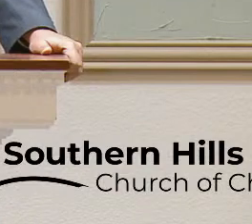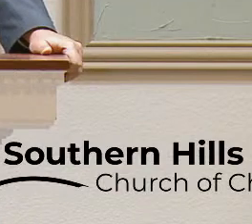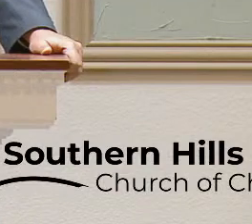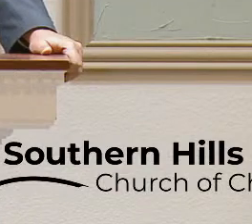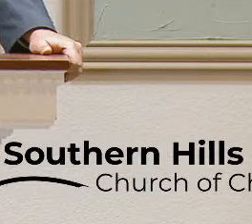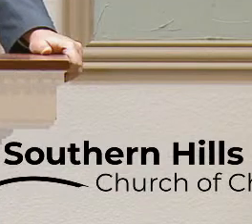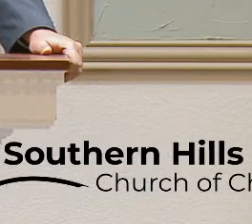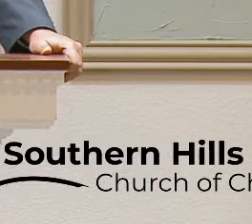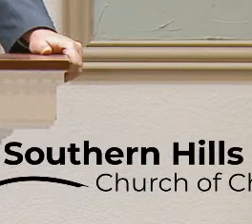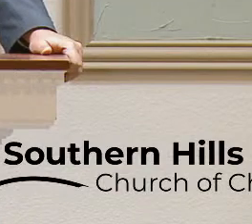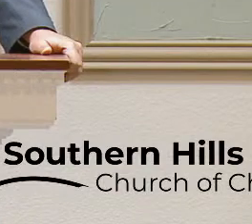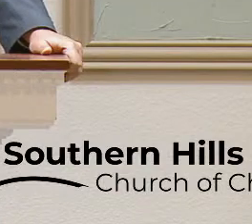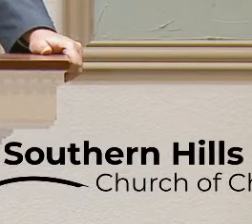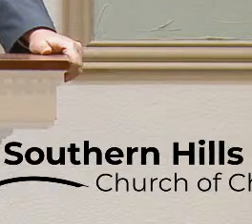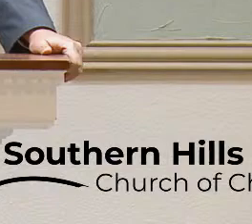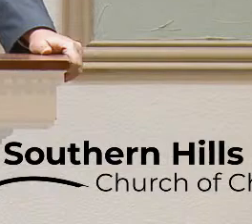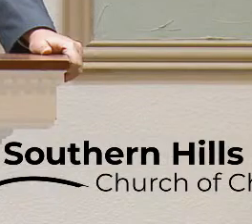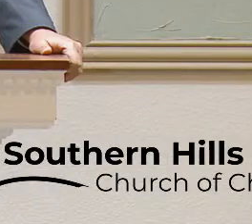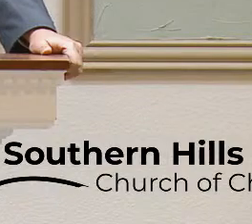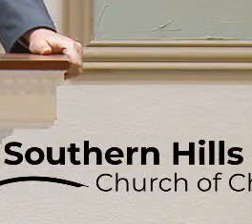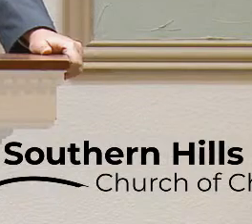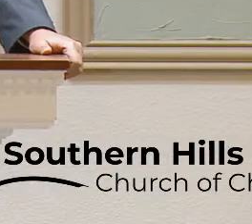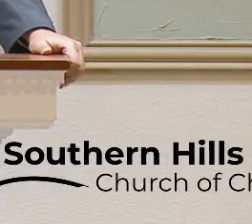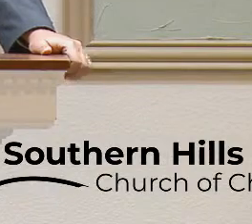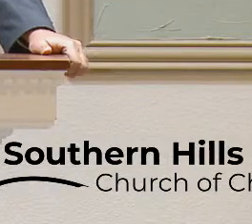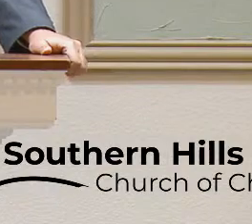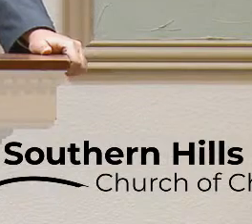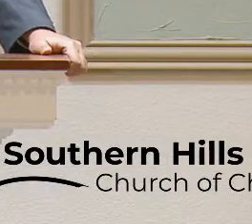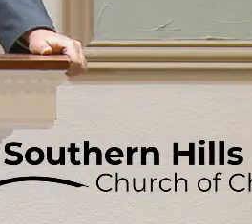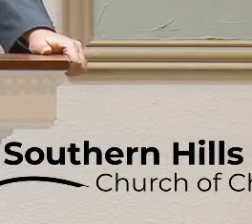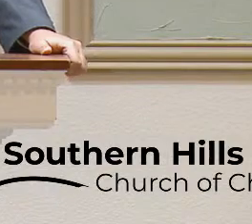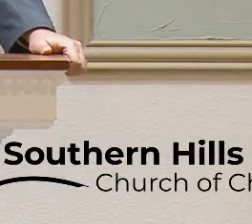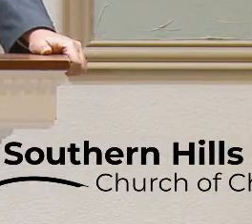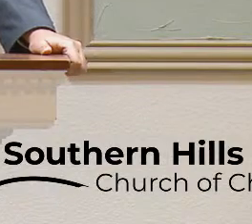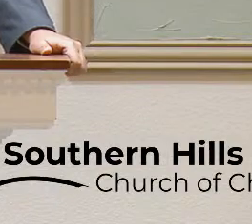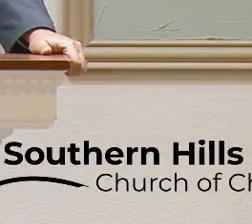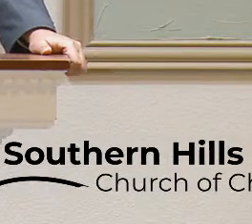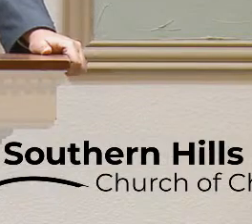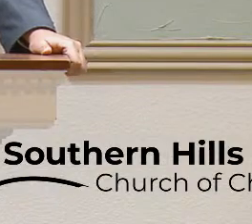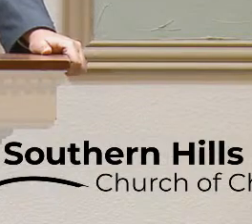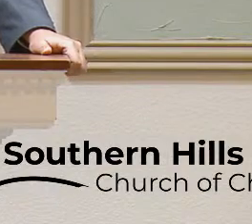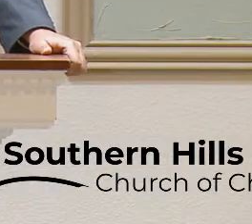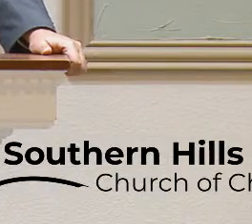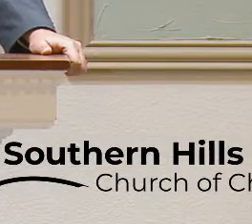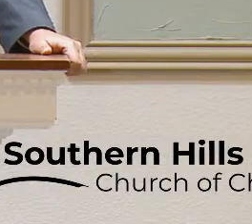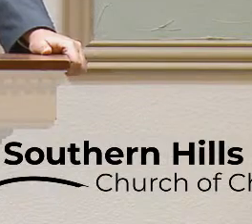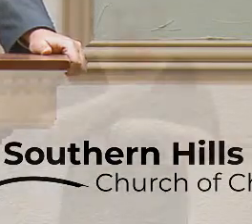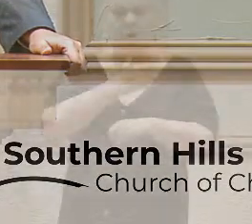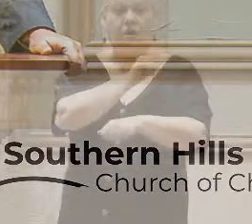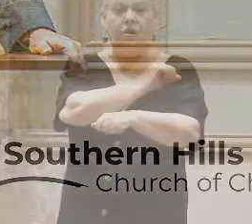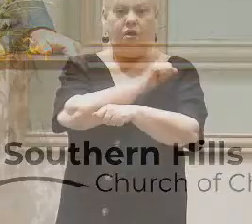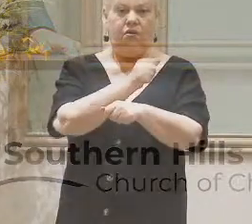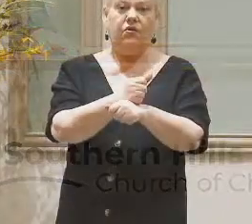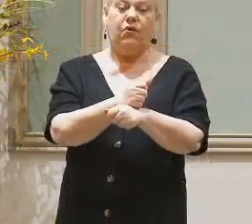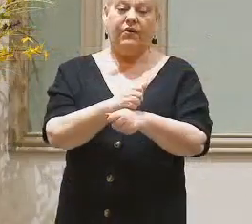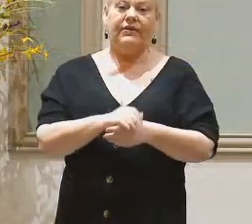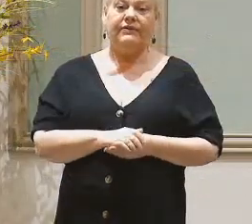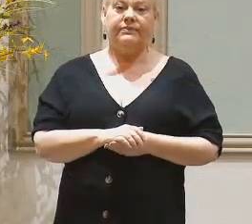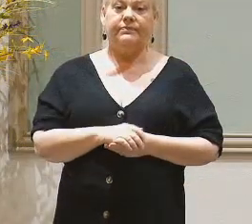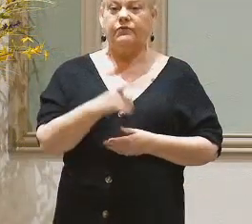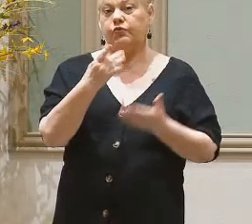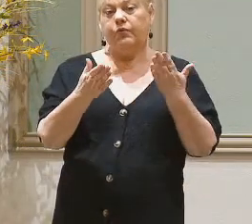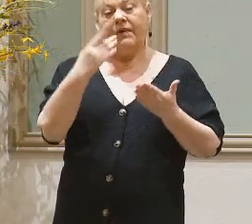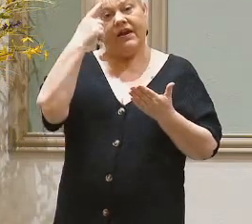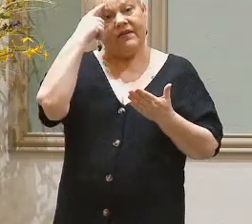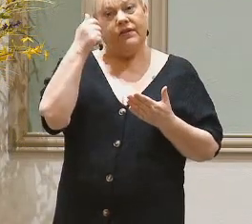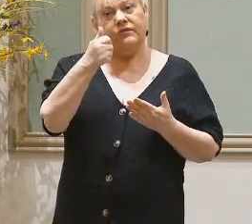In church like Joseph, we will be held accountable for how we use our authority. And you may be